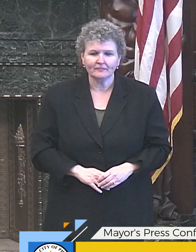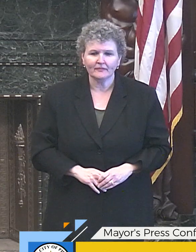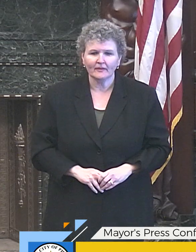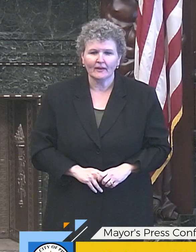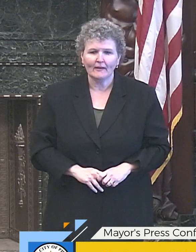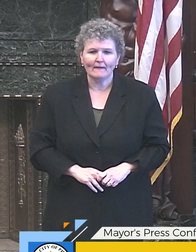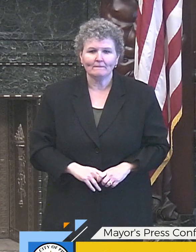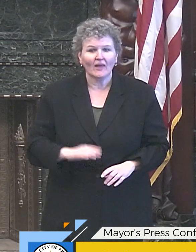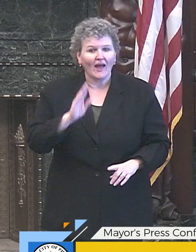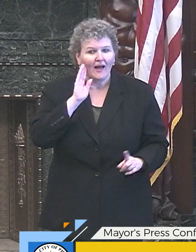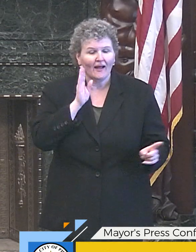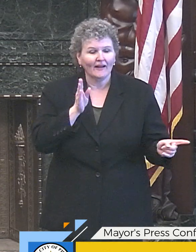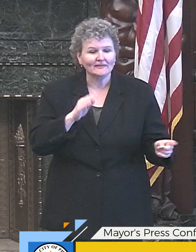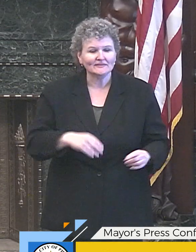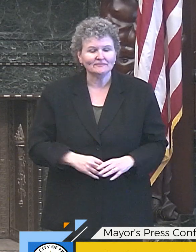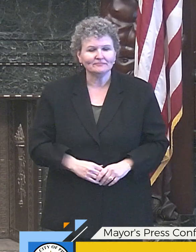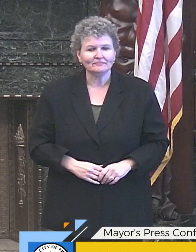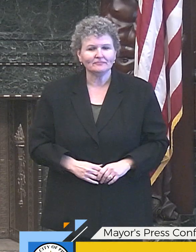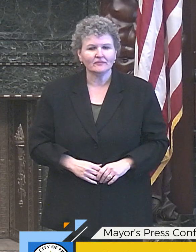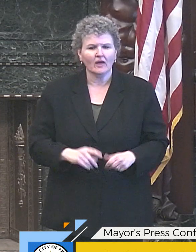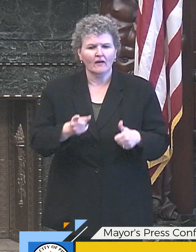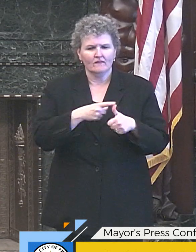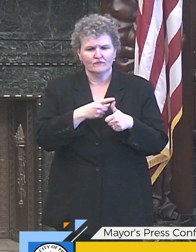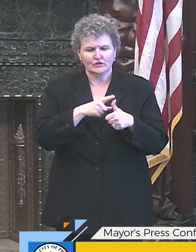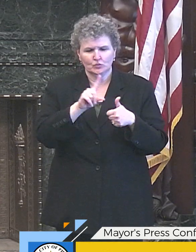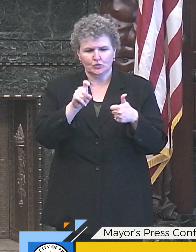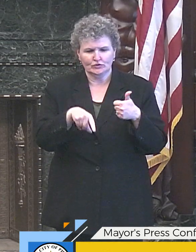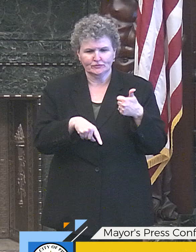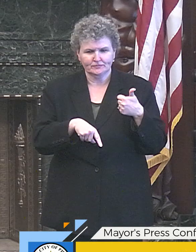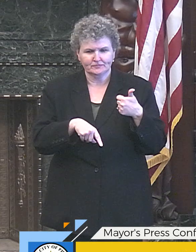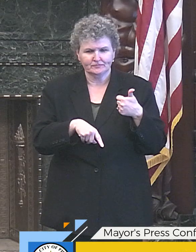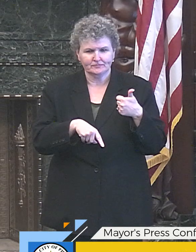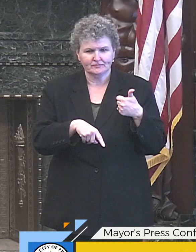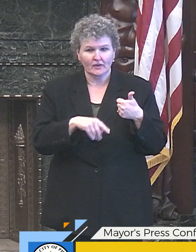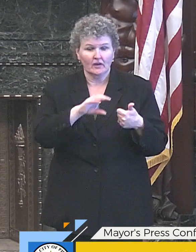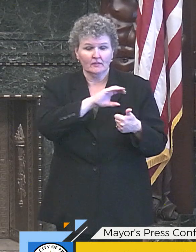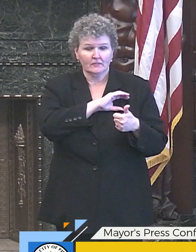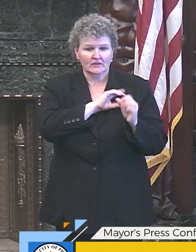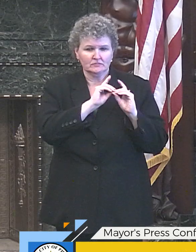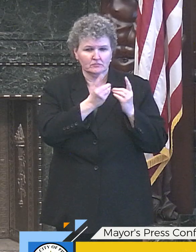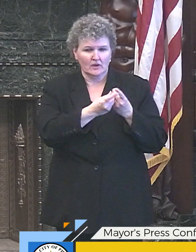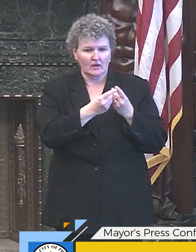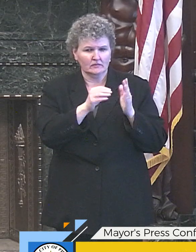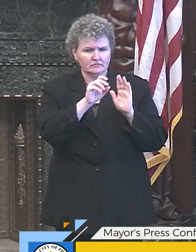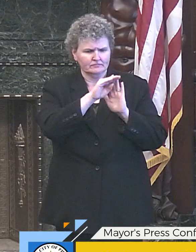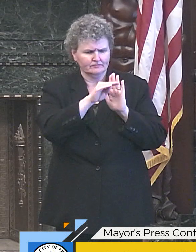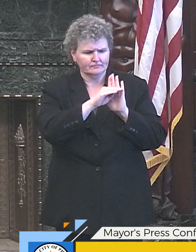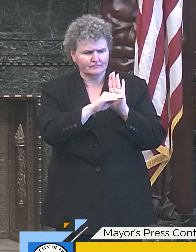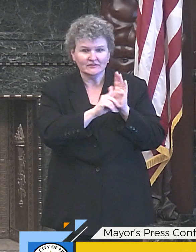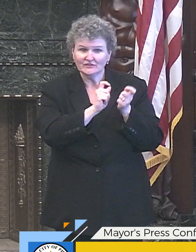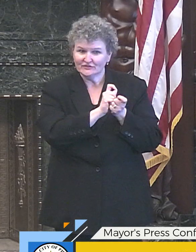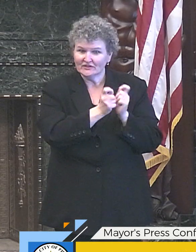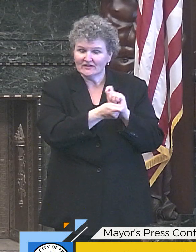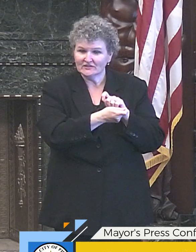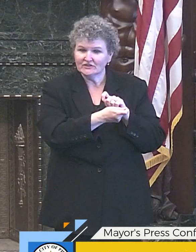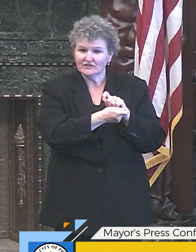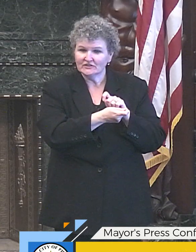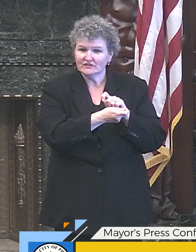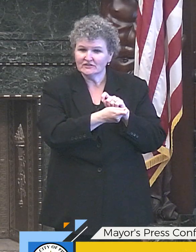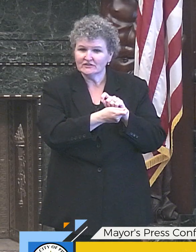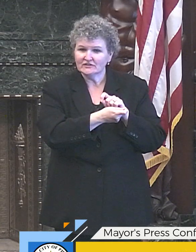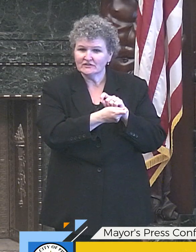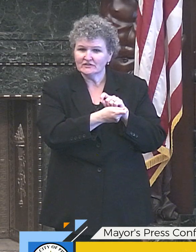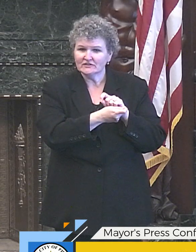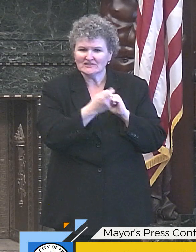Hi. First question is, given the police department policy change to no longer immediately take most suspected